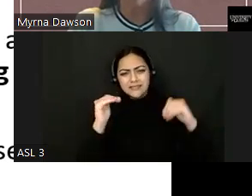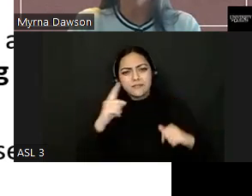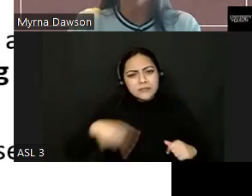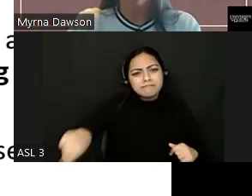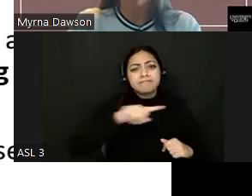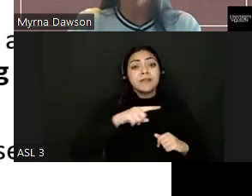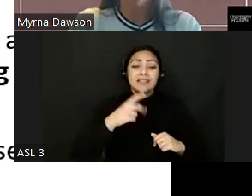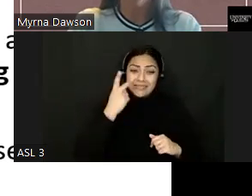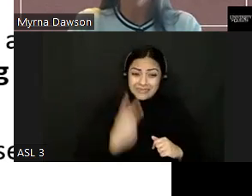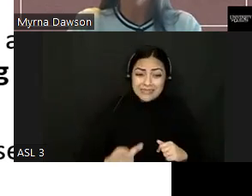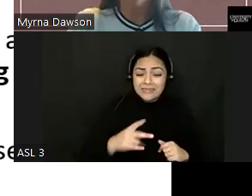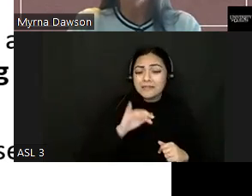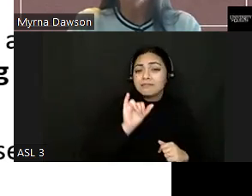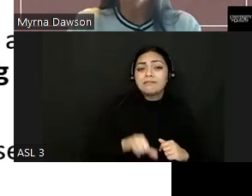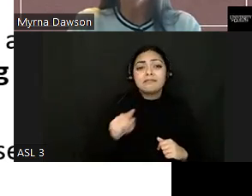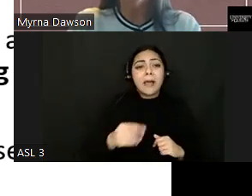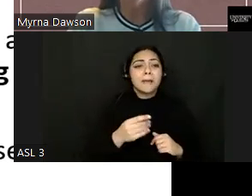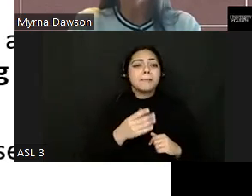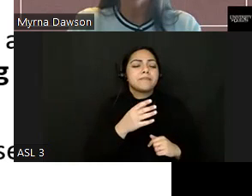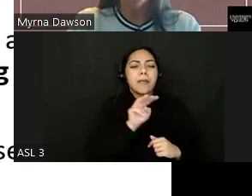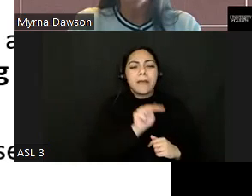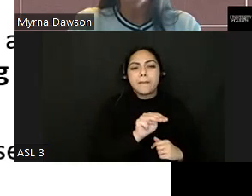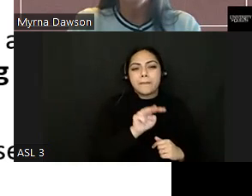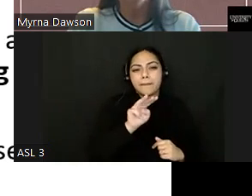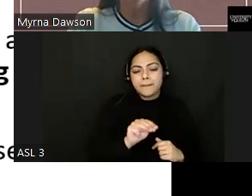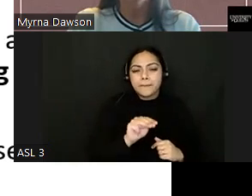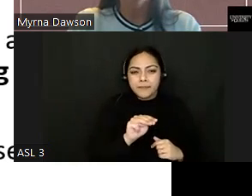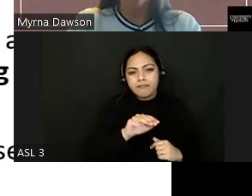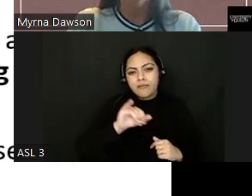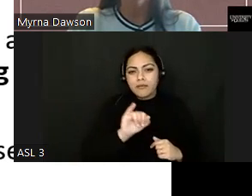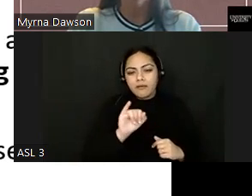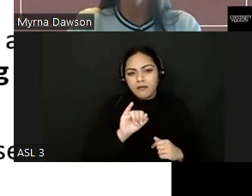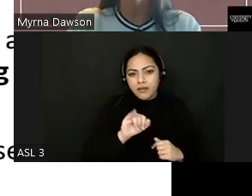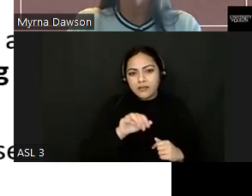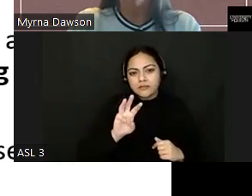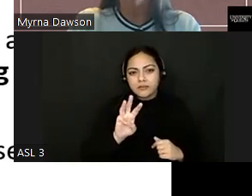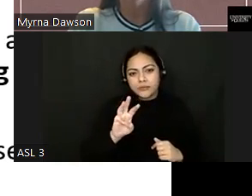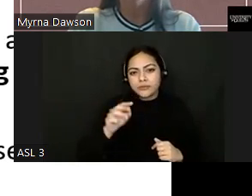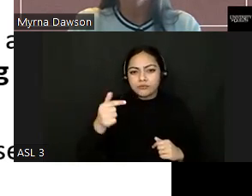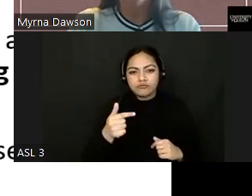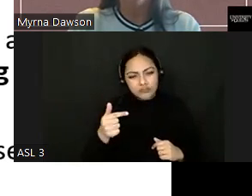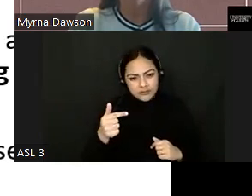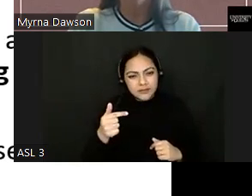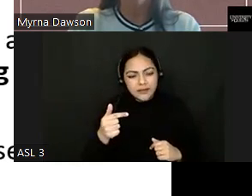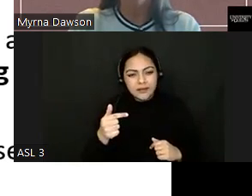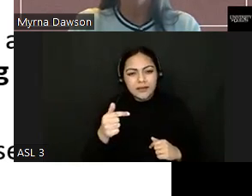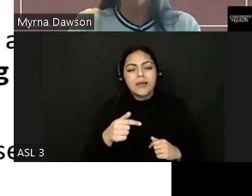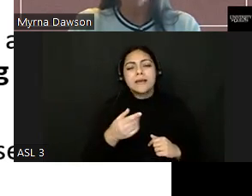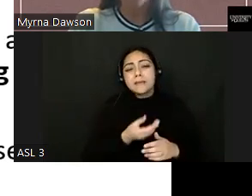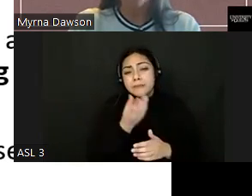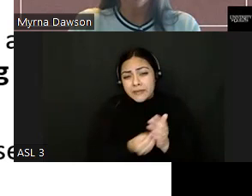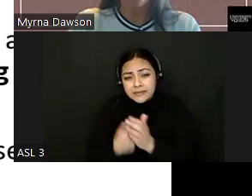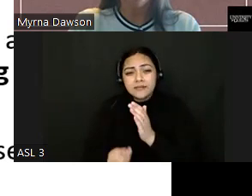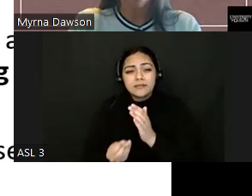girls, for whom impunity for violence is arguably the most clear in Canada.